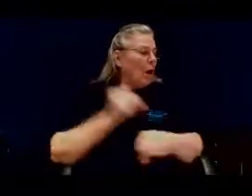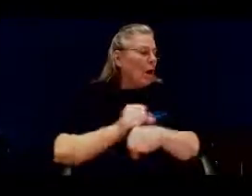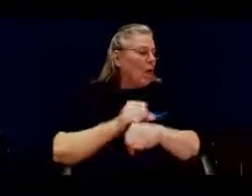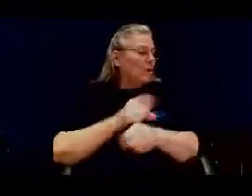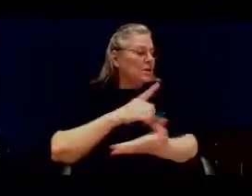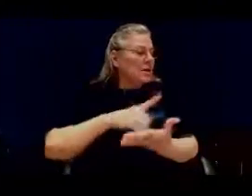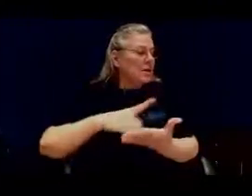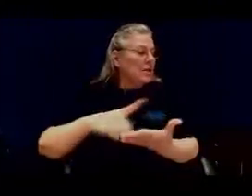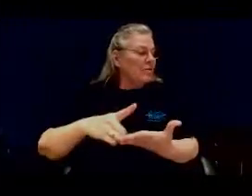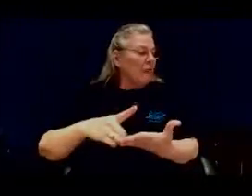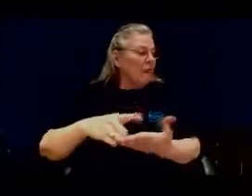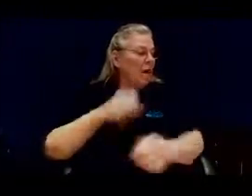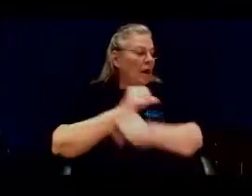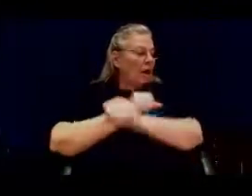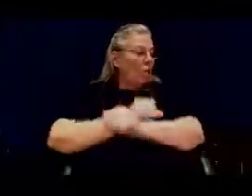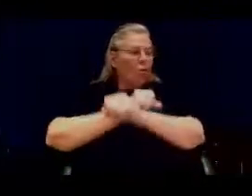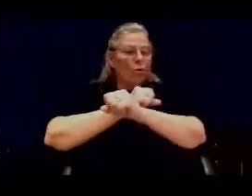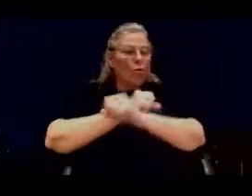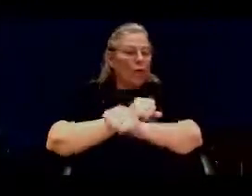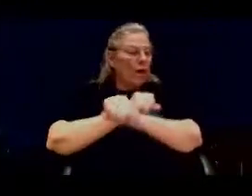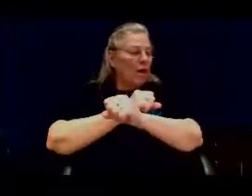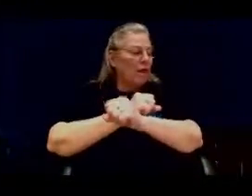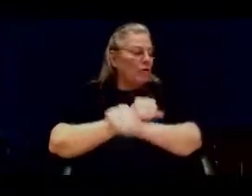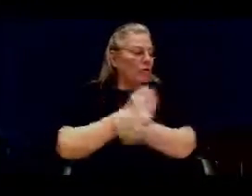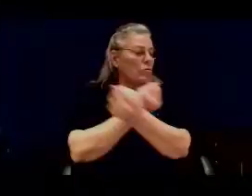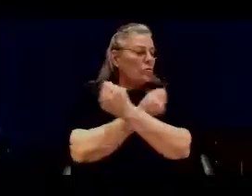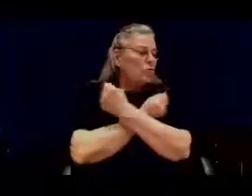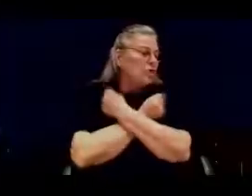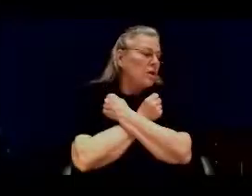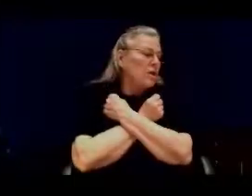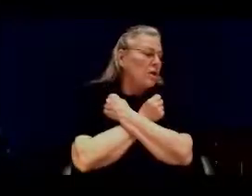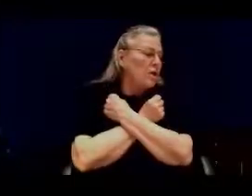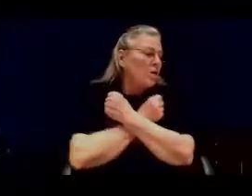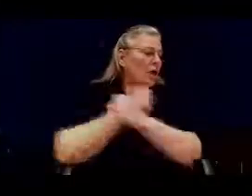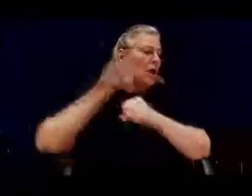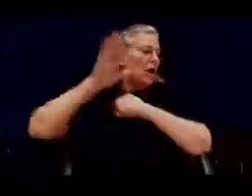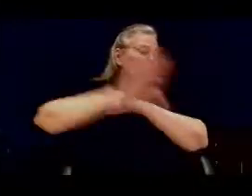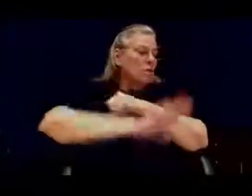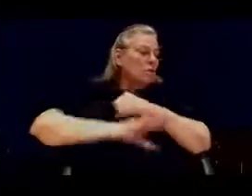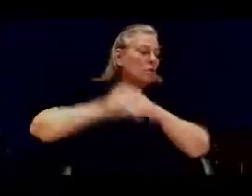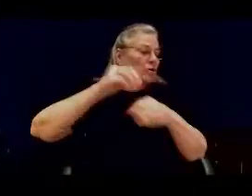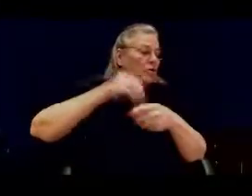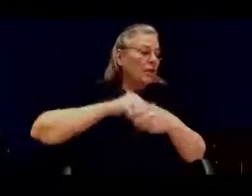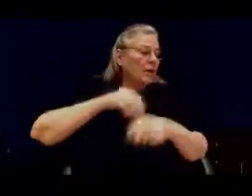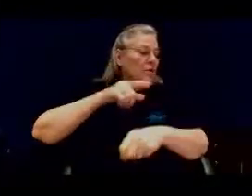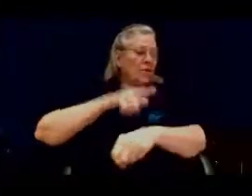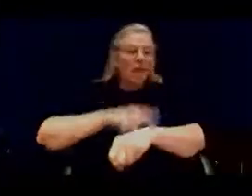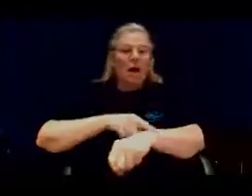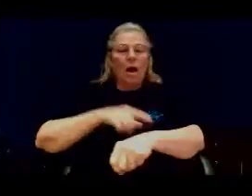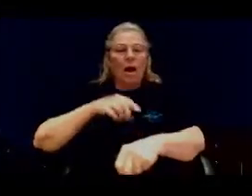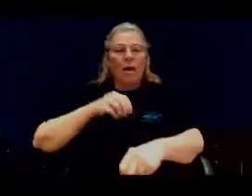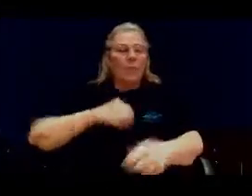rock divine, O refuge dear, a shelter in the time